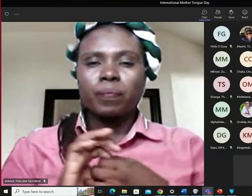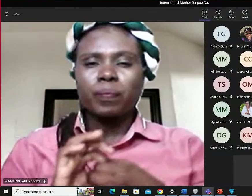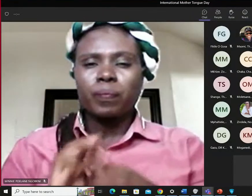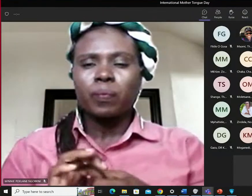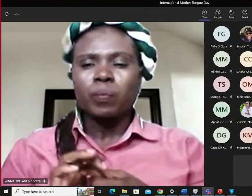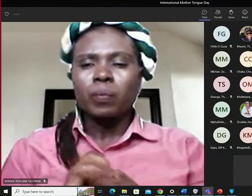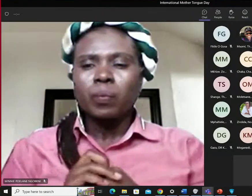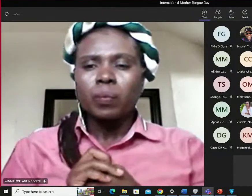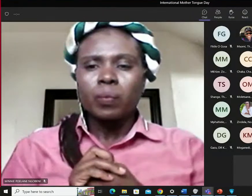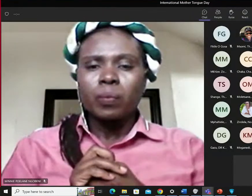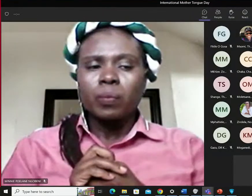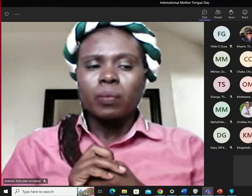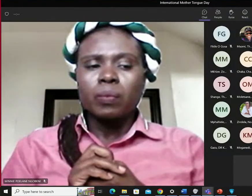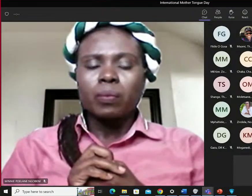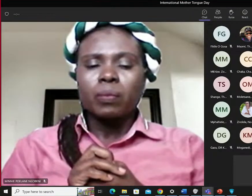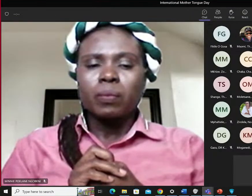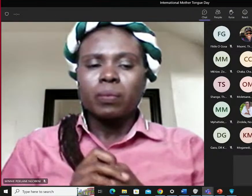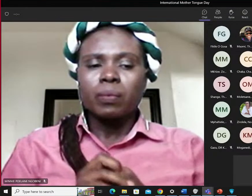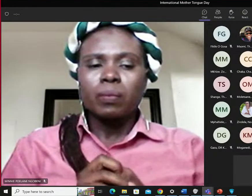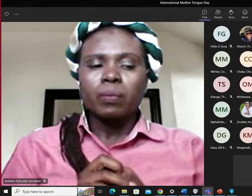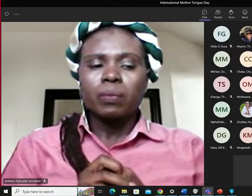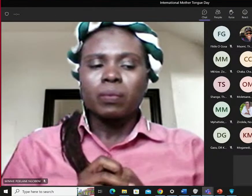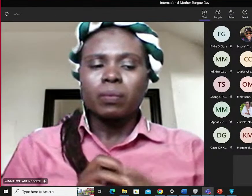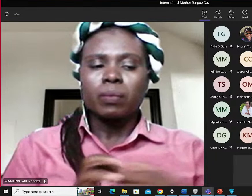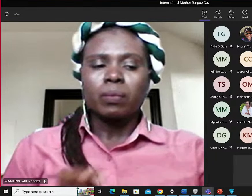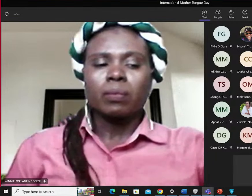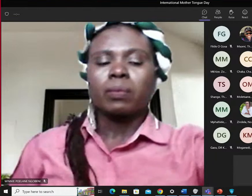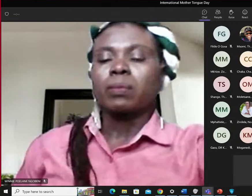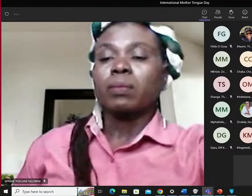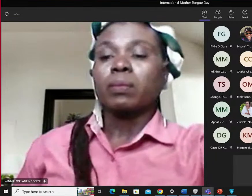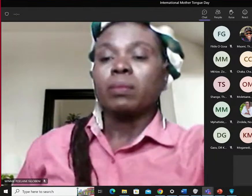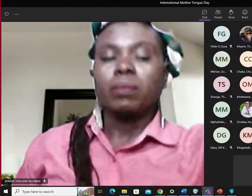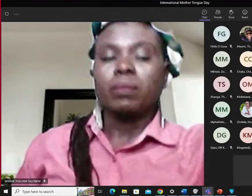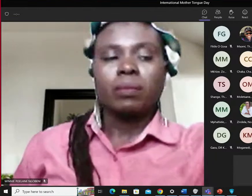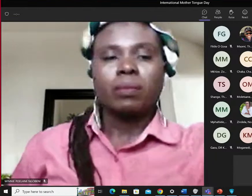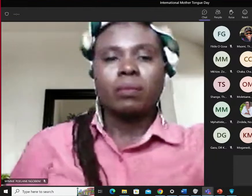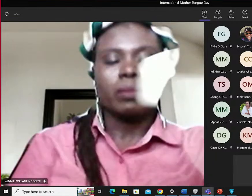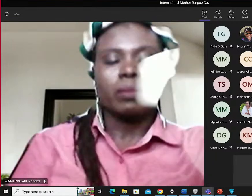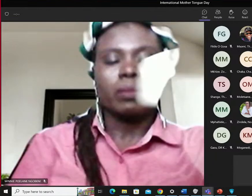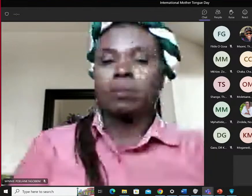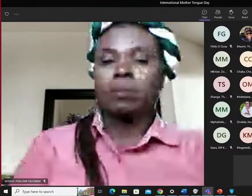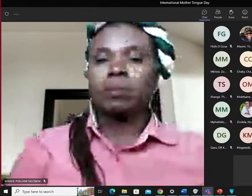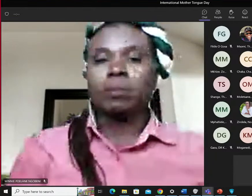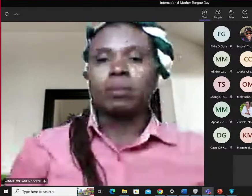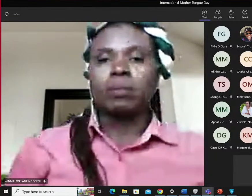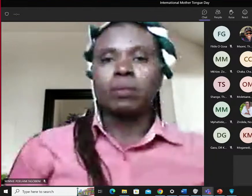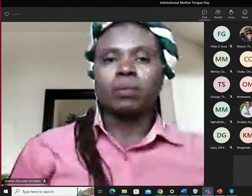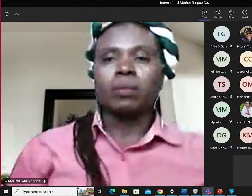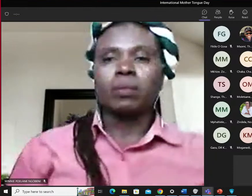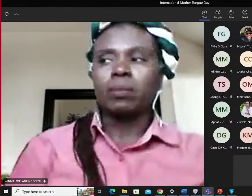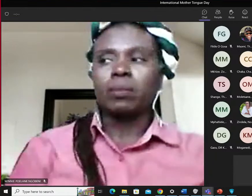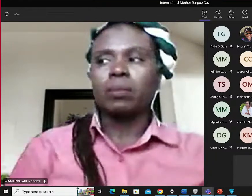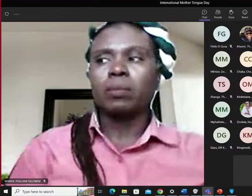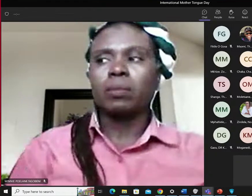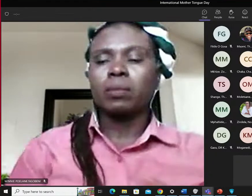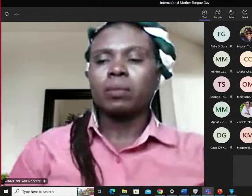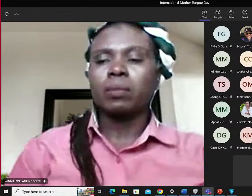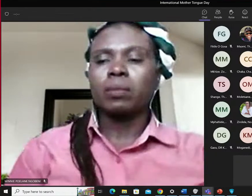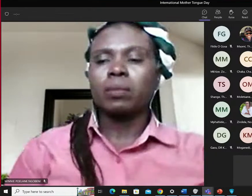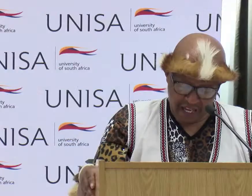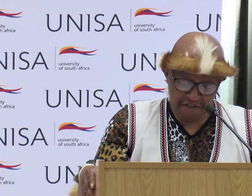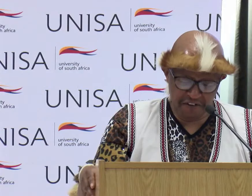on corpus-based research, technical and literary translation, terminology and